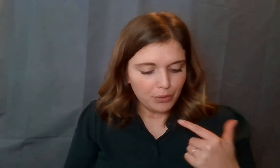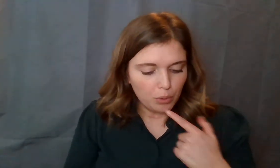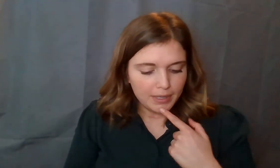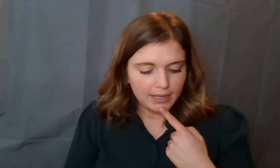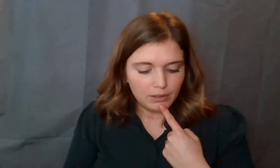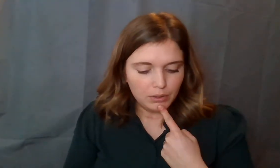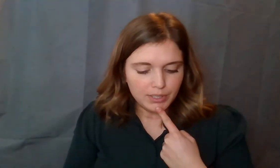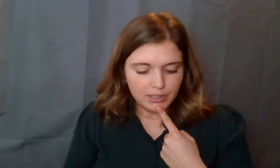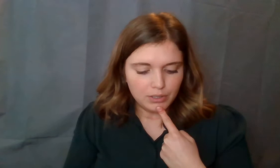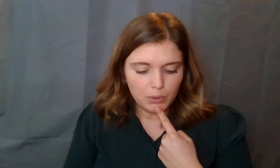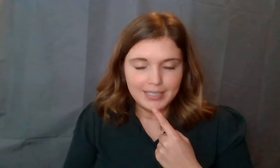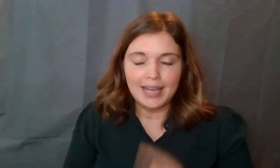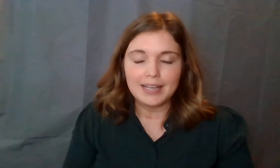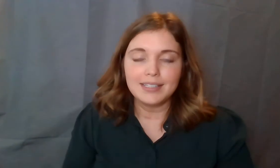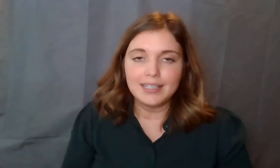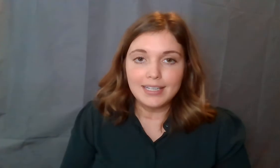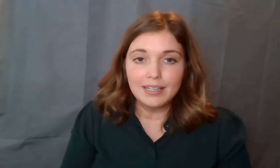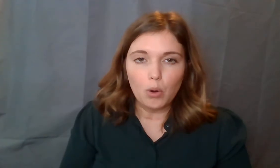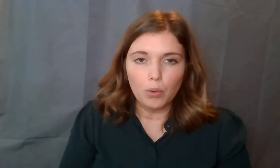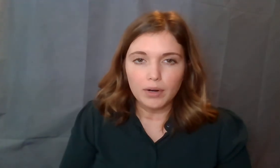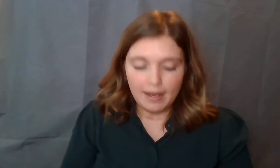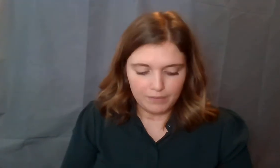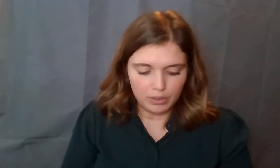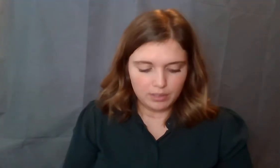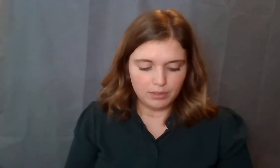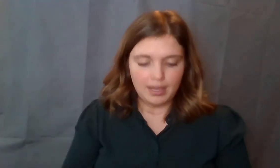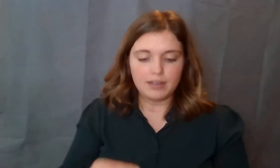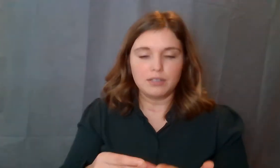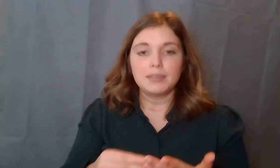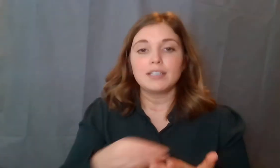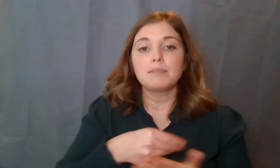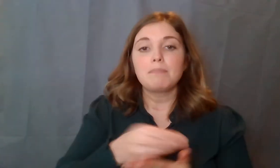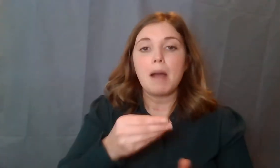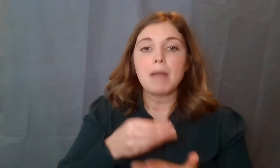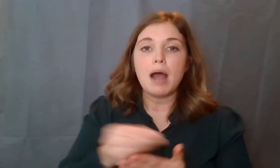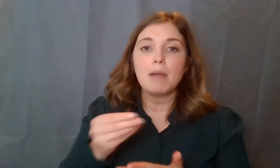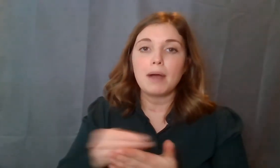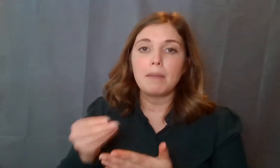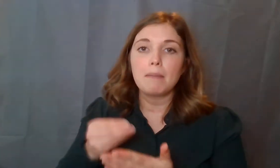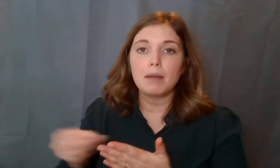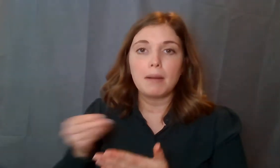mouth opening and closing to show intensity or effort. So that just means